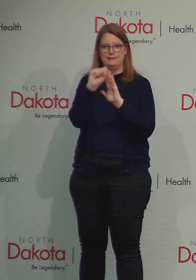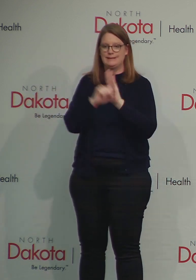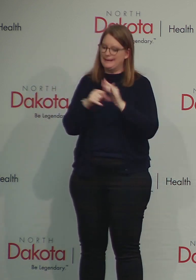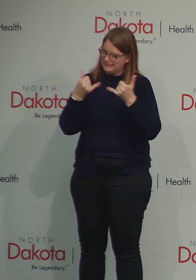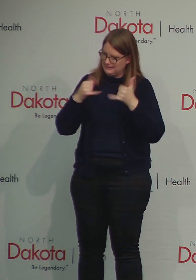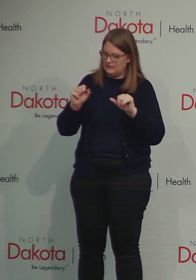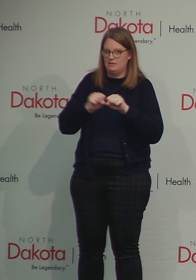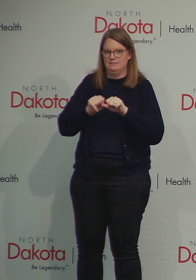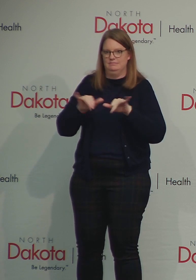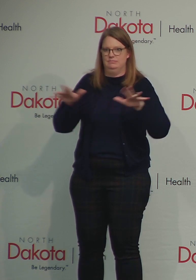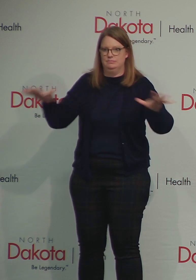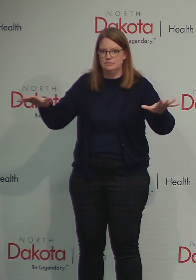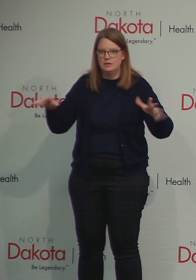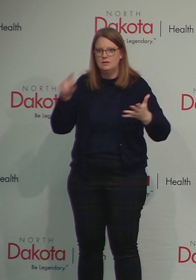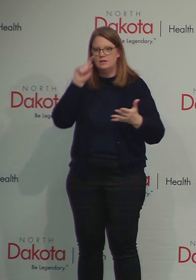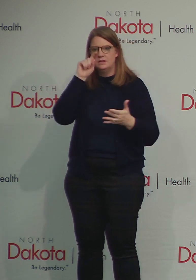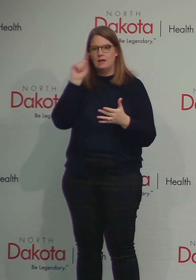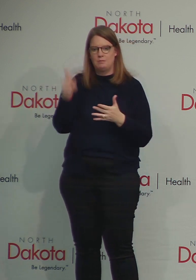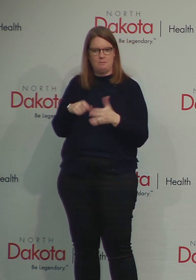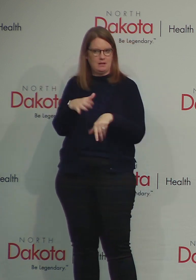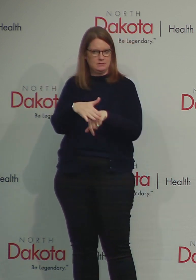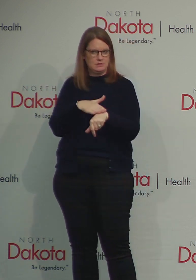need to snuff it out everywhere.